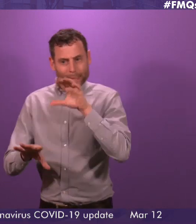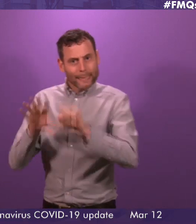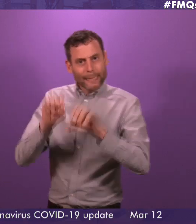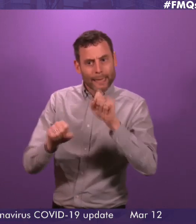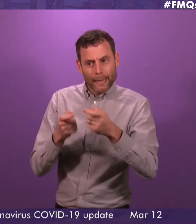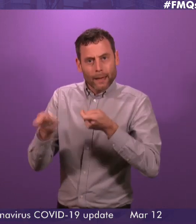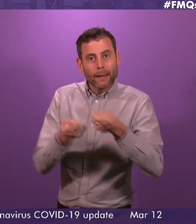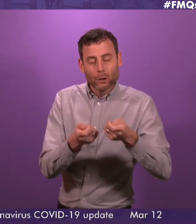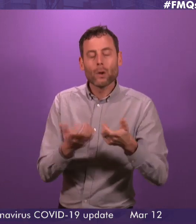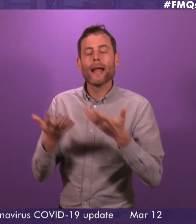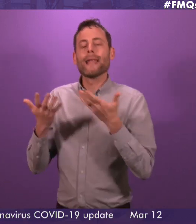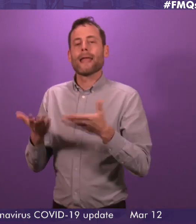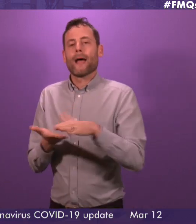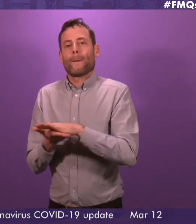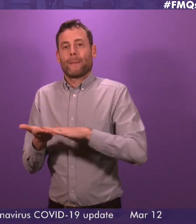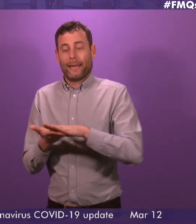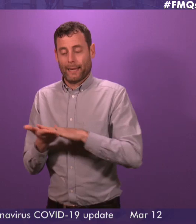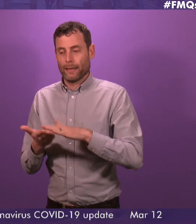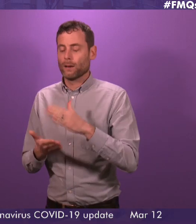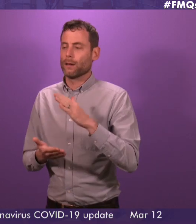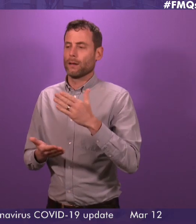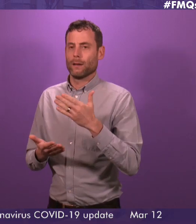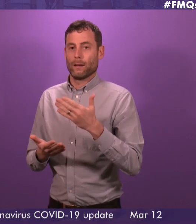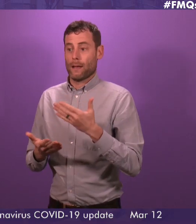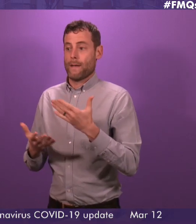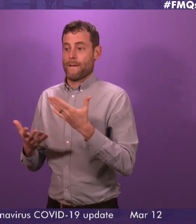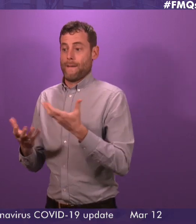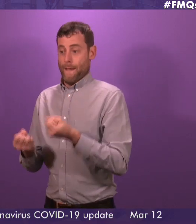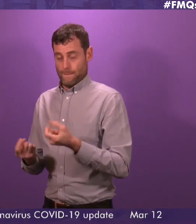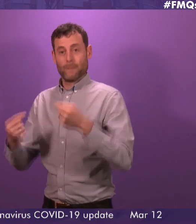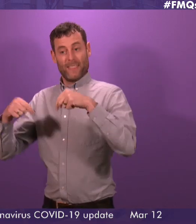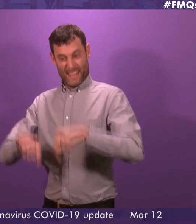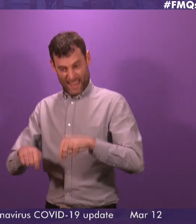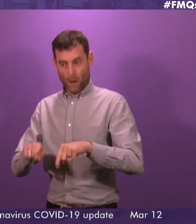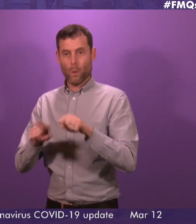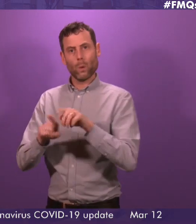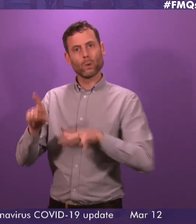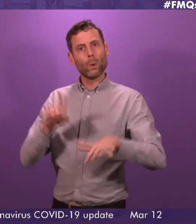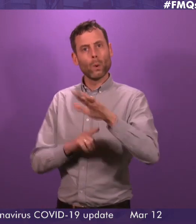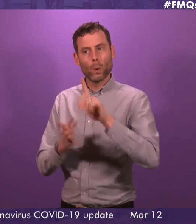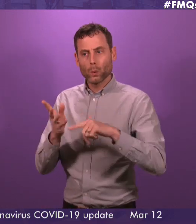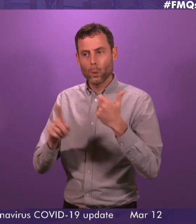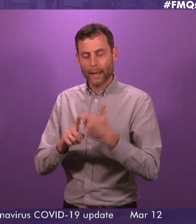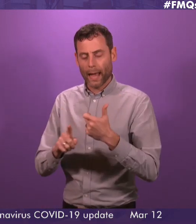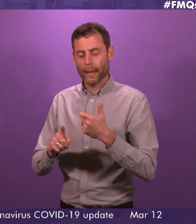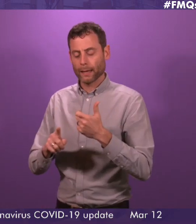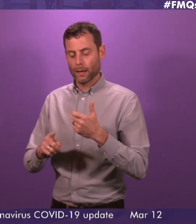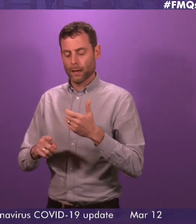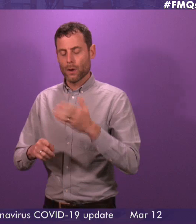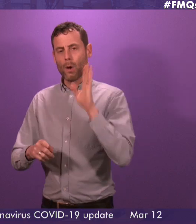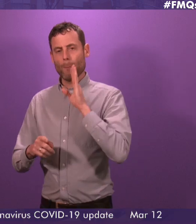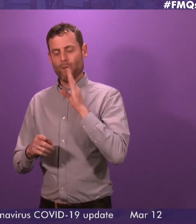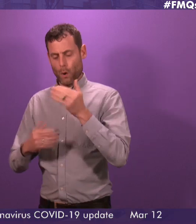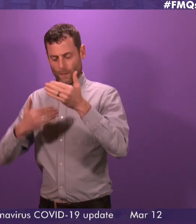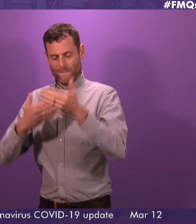What that now tells us is that we have moved here and across the UK from the containment phase